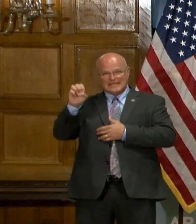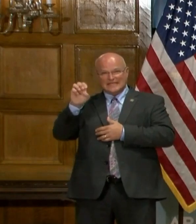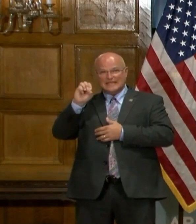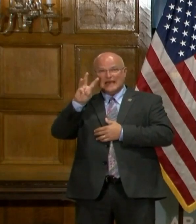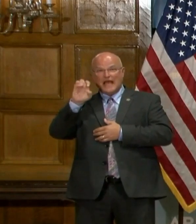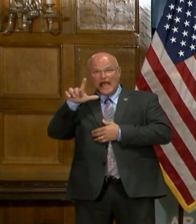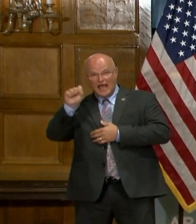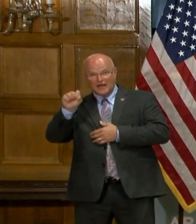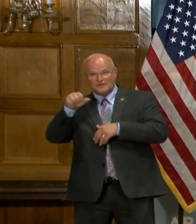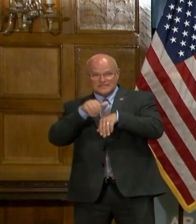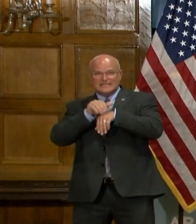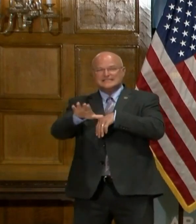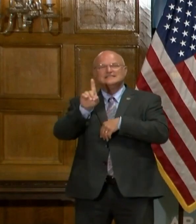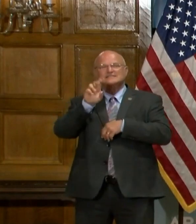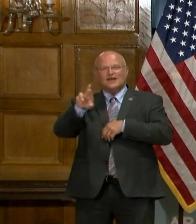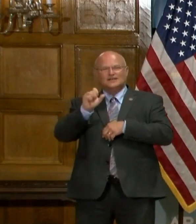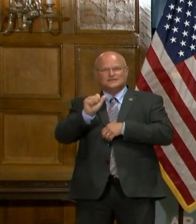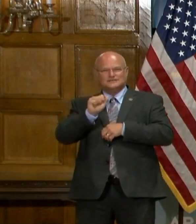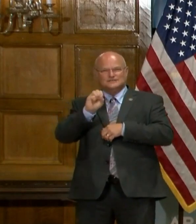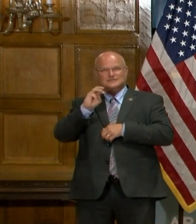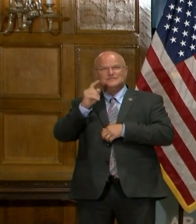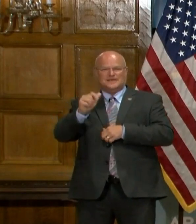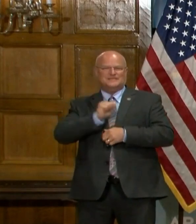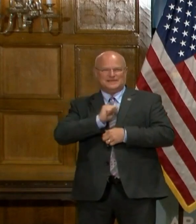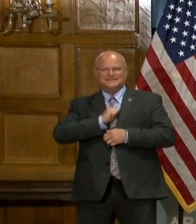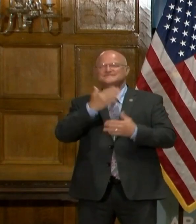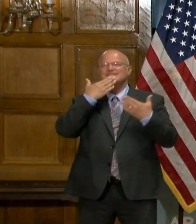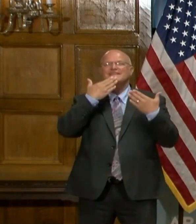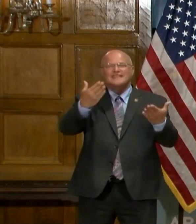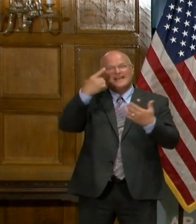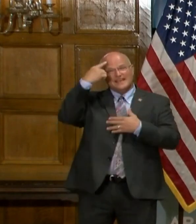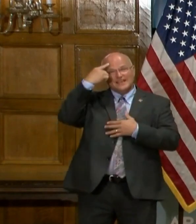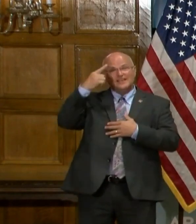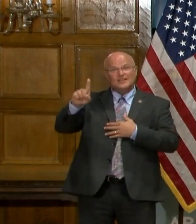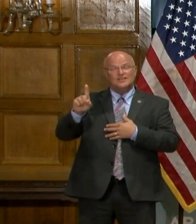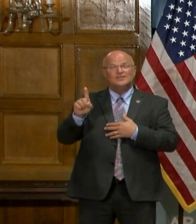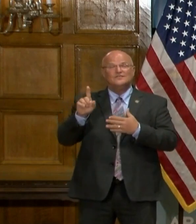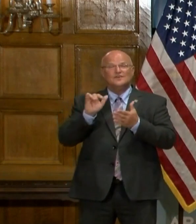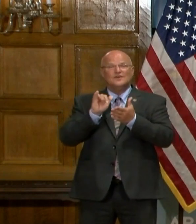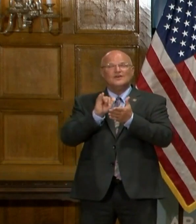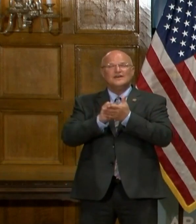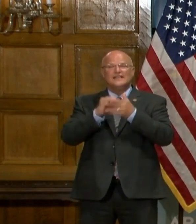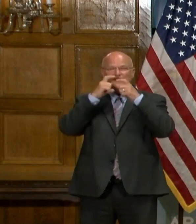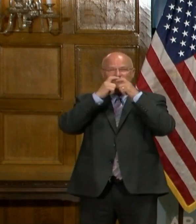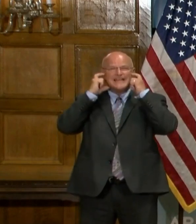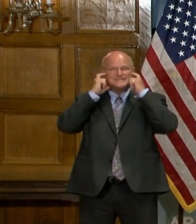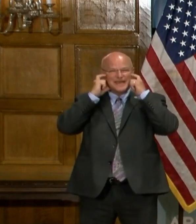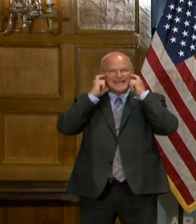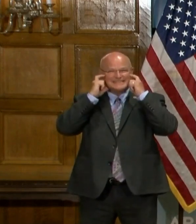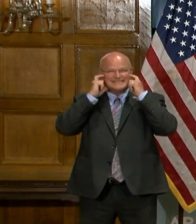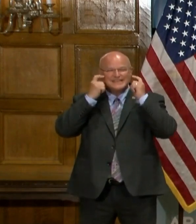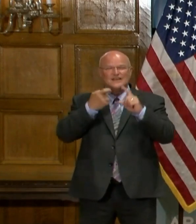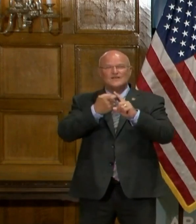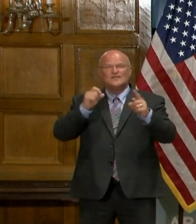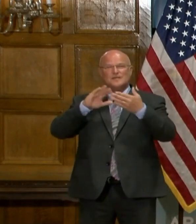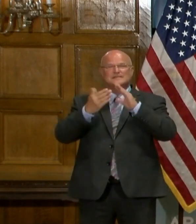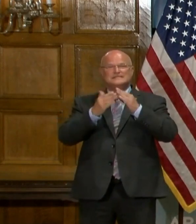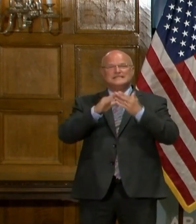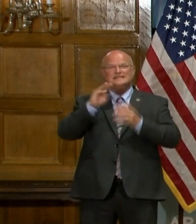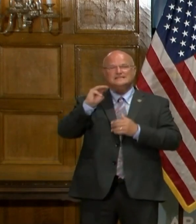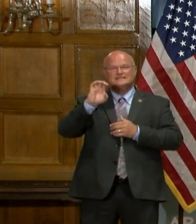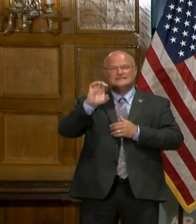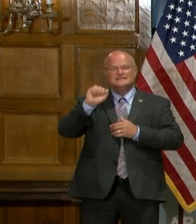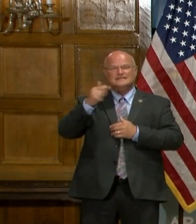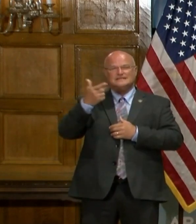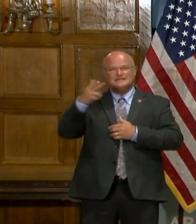that was sent to Dr. Smith and myself. So thank you for that face mask from the city of